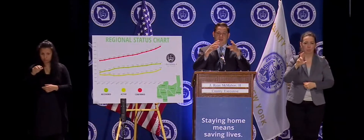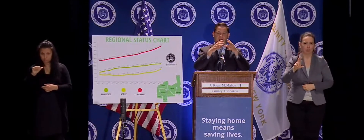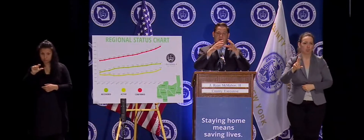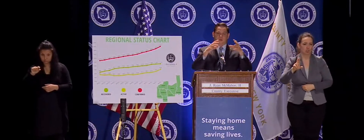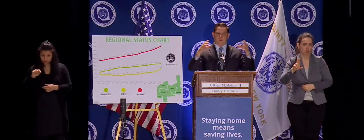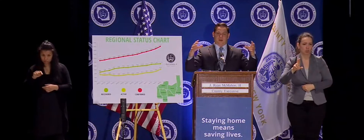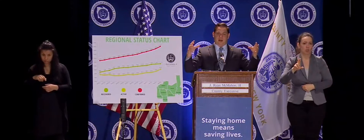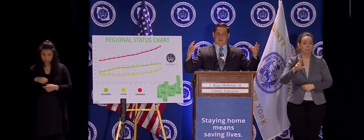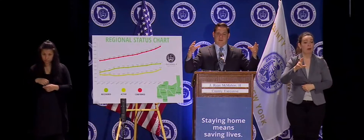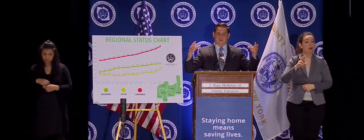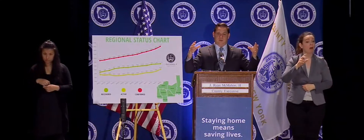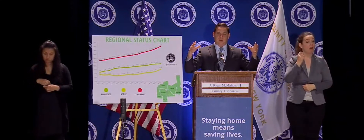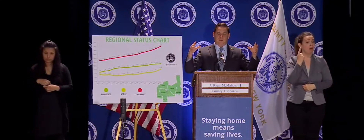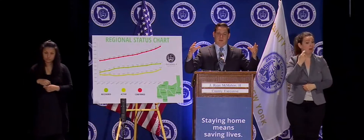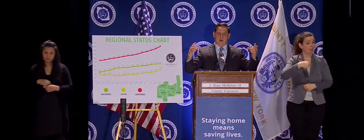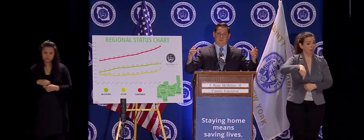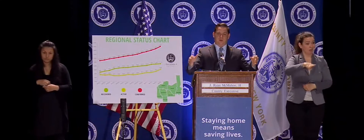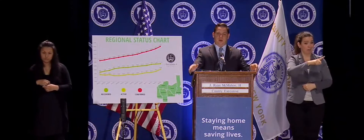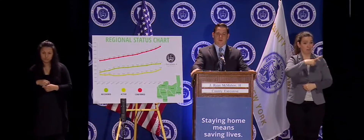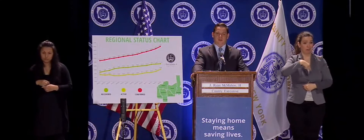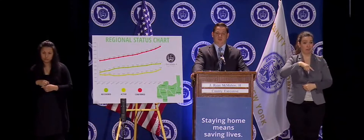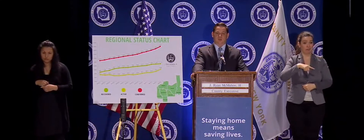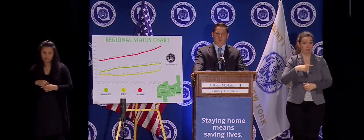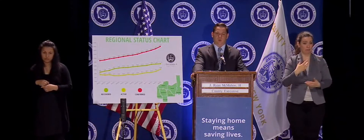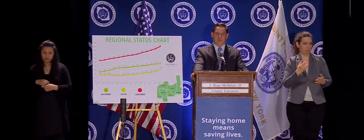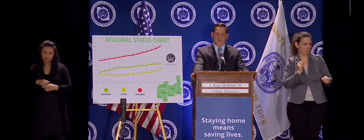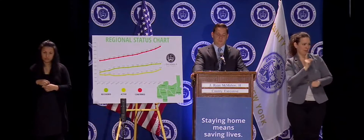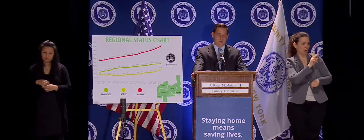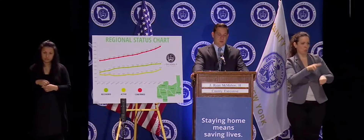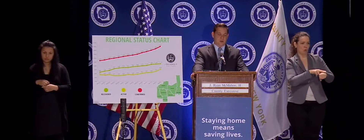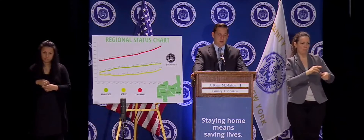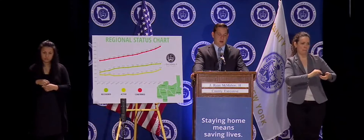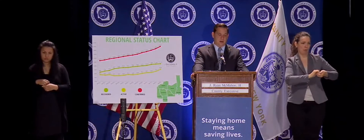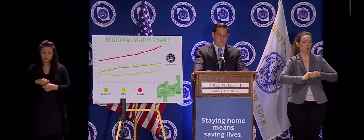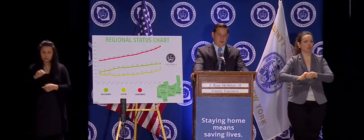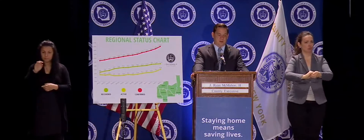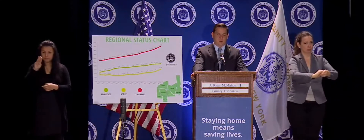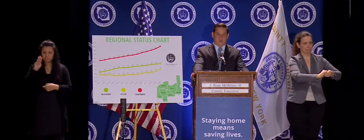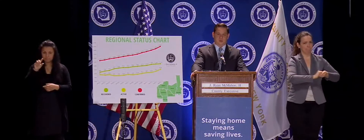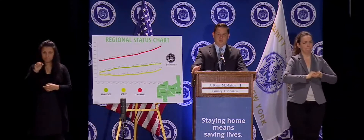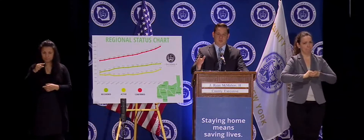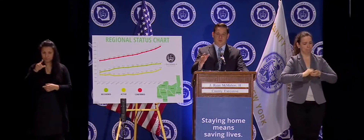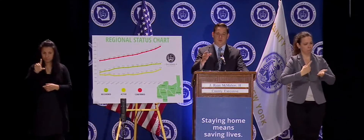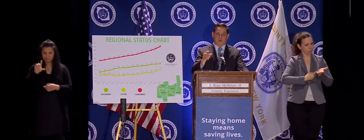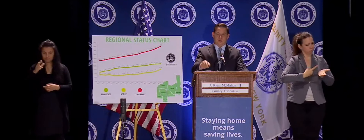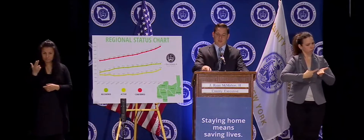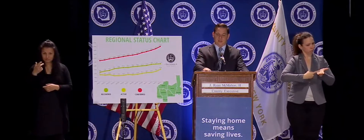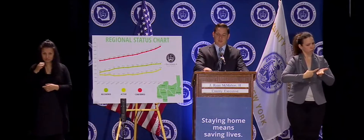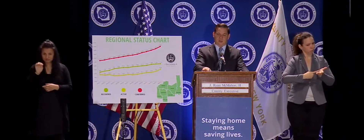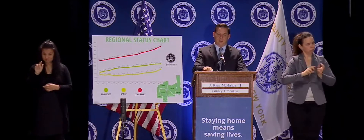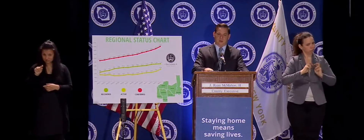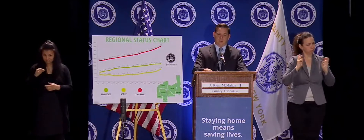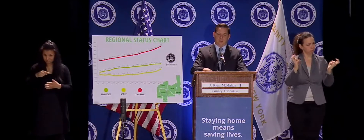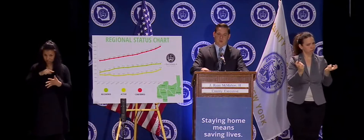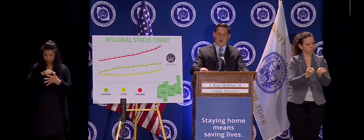in Restart because we're connected. We make up the greater Central New York region. But those are the two. When you look at Central, then you look at Mohawk